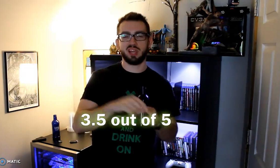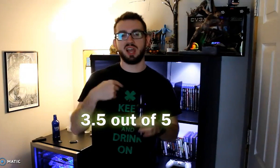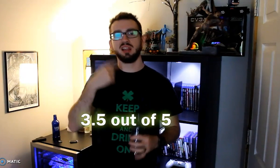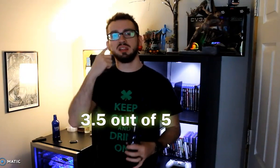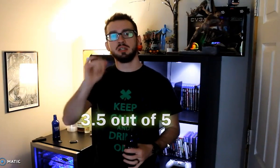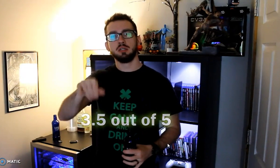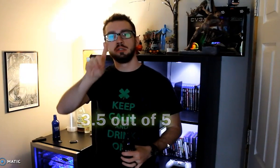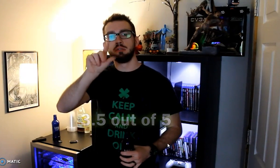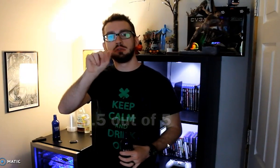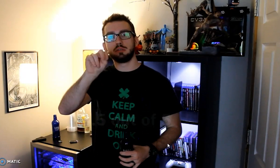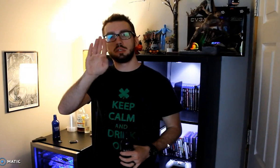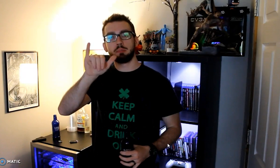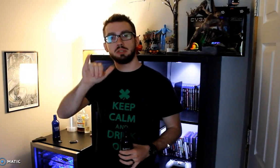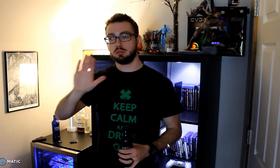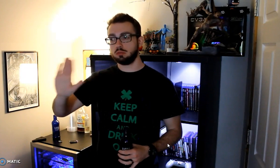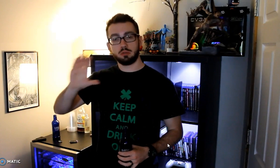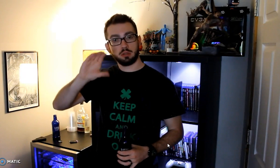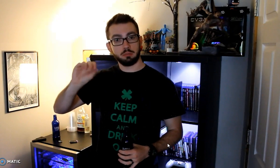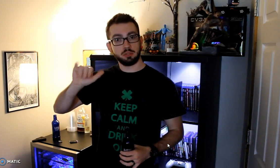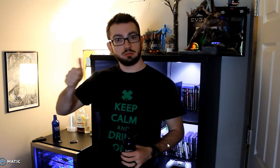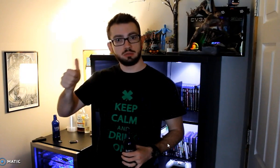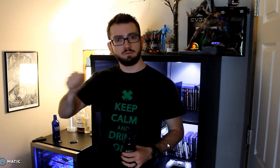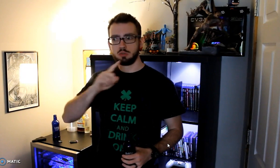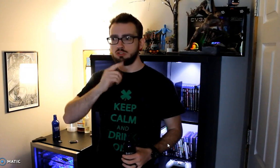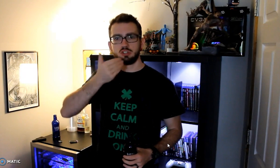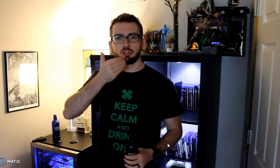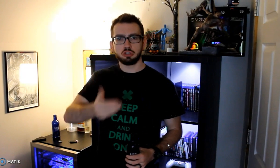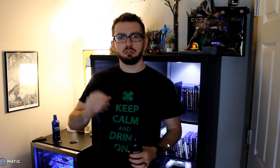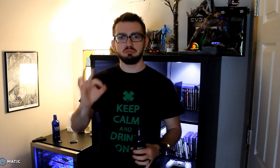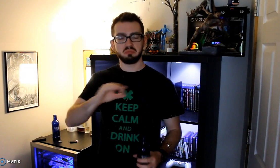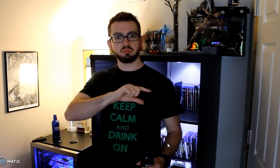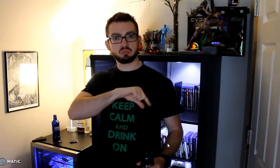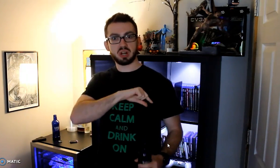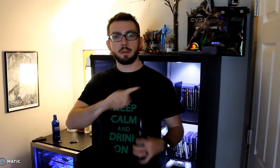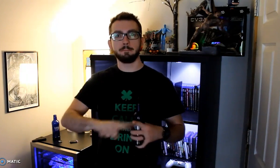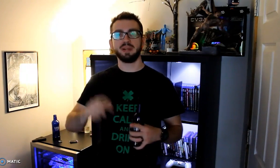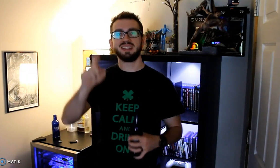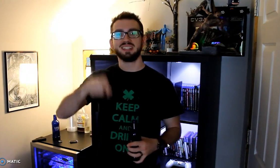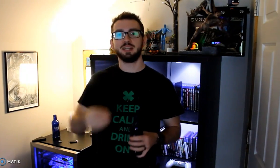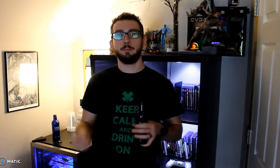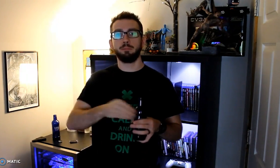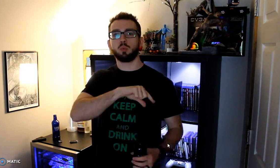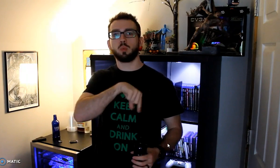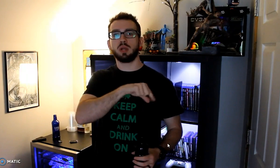stars. Because it does have some negatives, but it does have a lot of positives. I think it's pretty good quality.